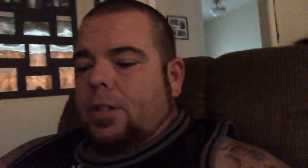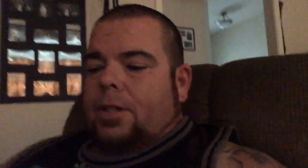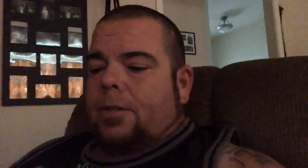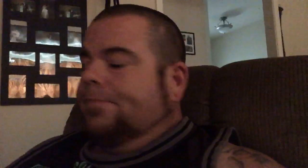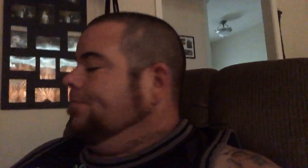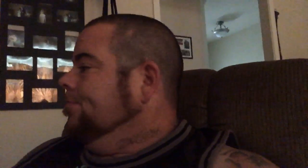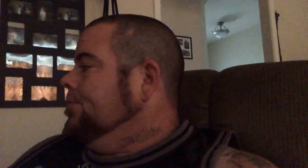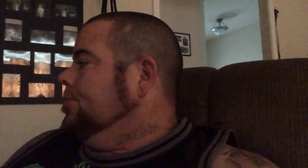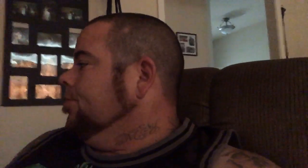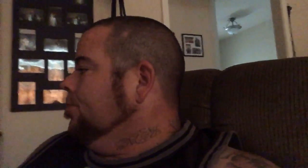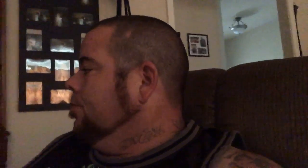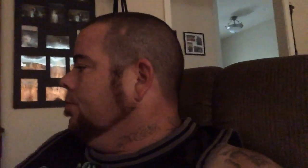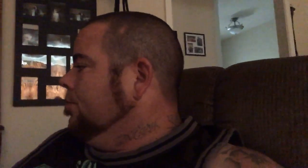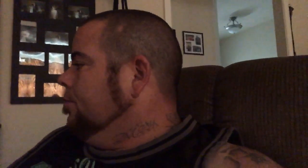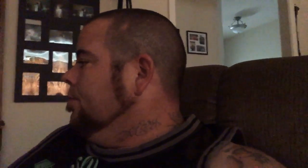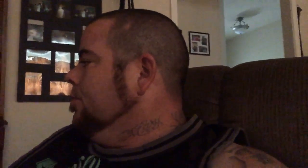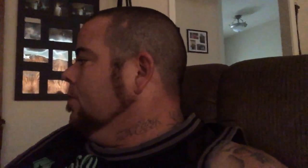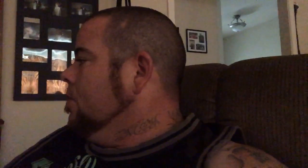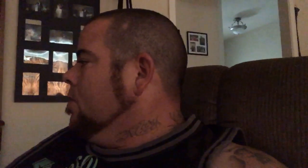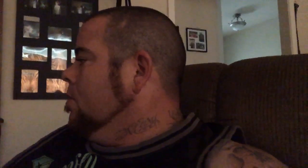I'd volunteer.